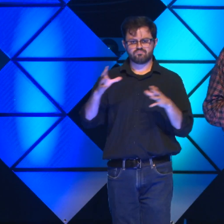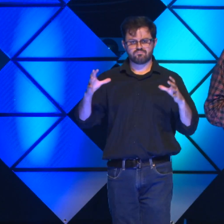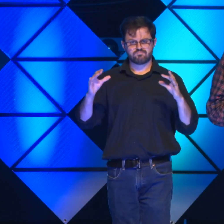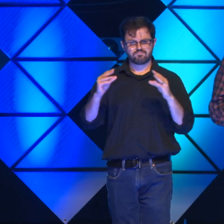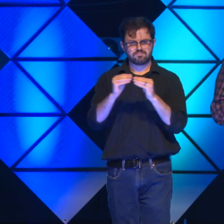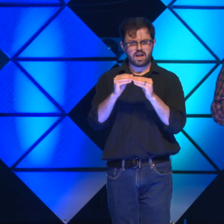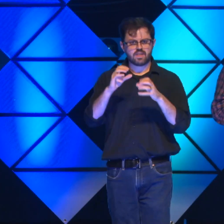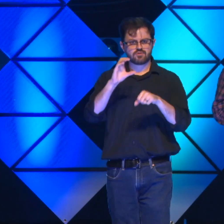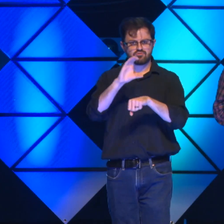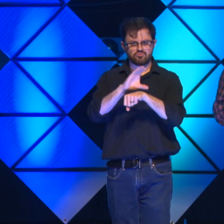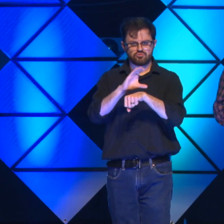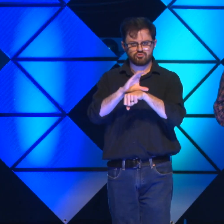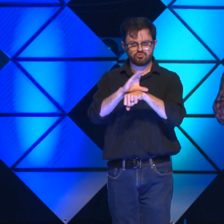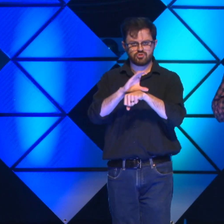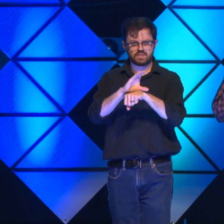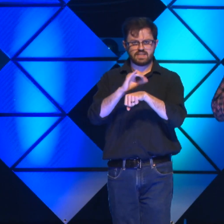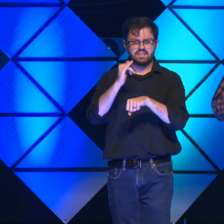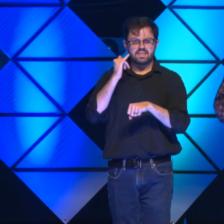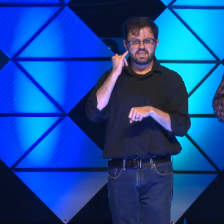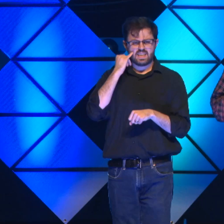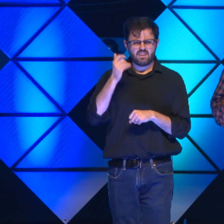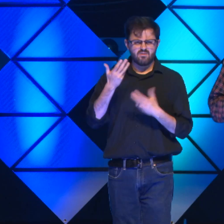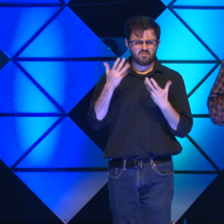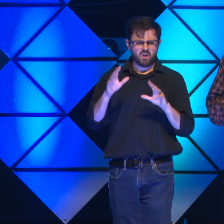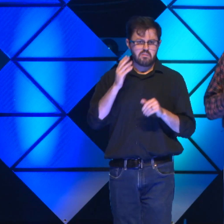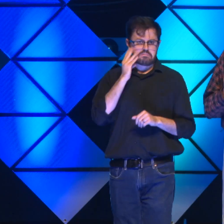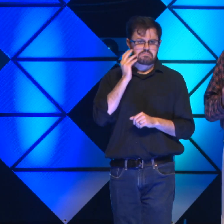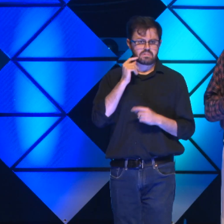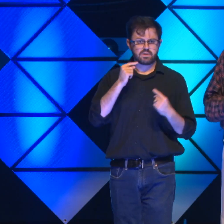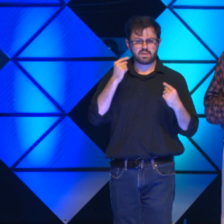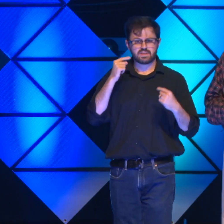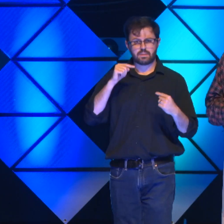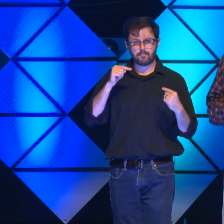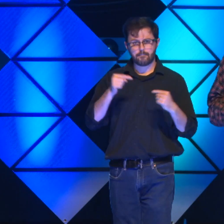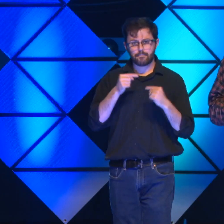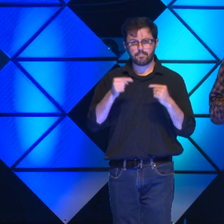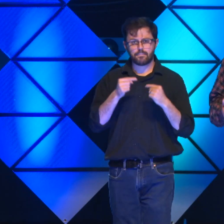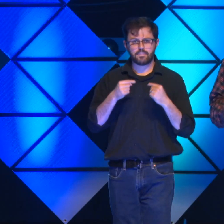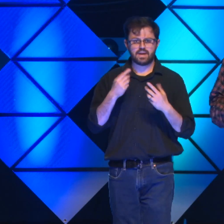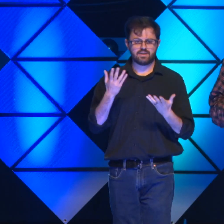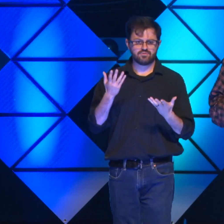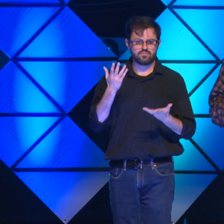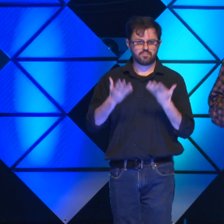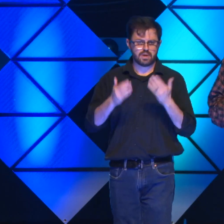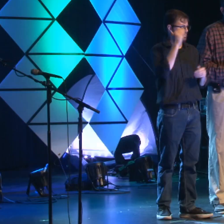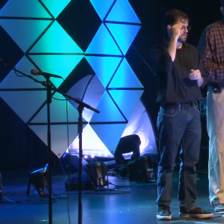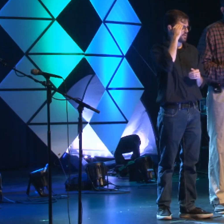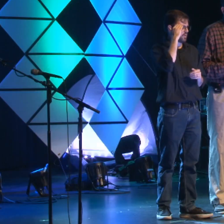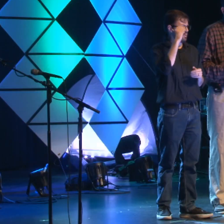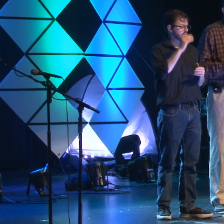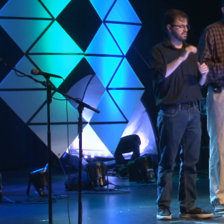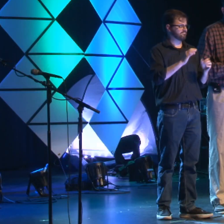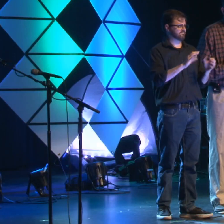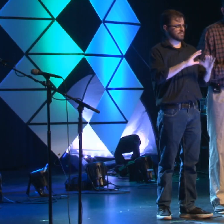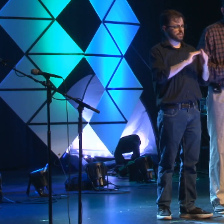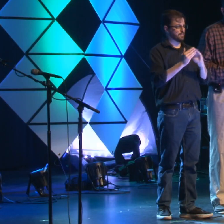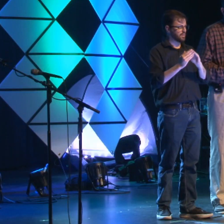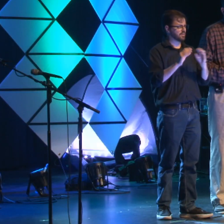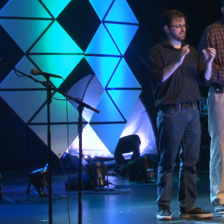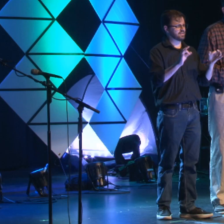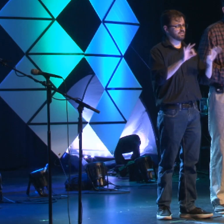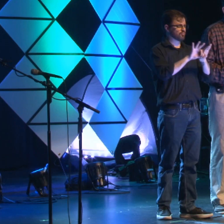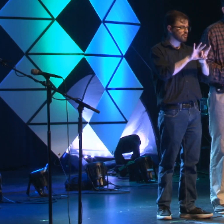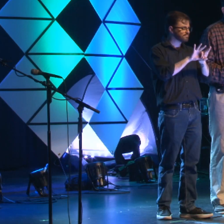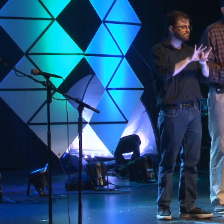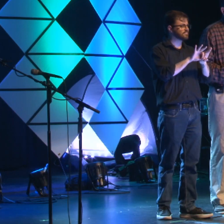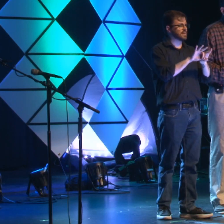know the value of community that I talked about. There are many ways for you to get involved for those that are struggling with the hurts in